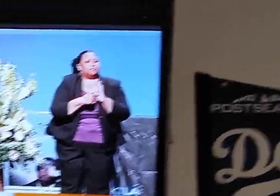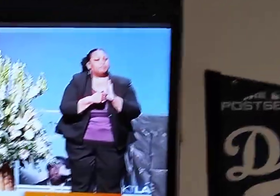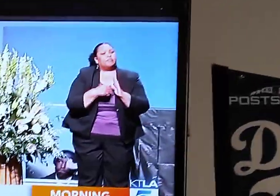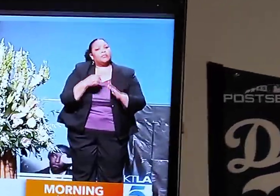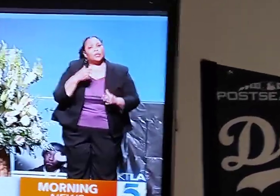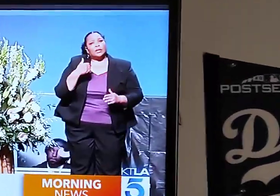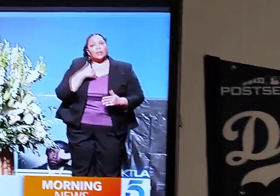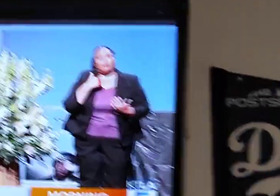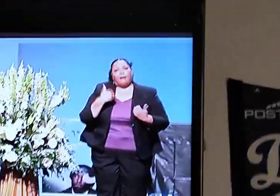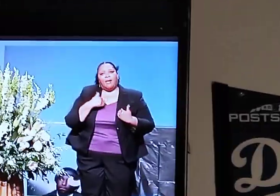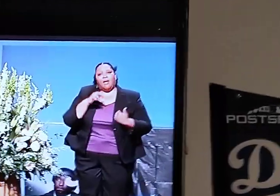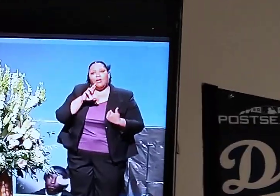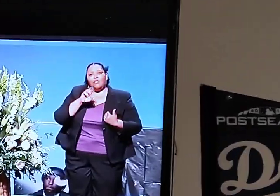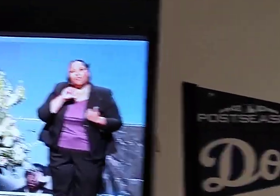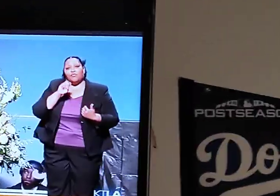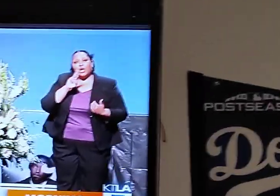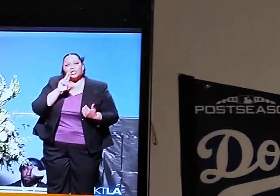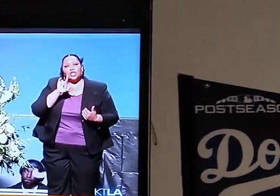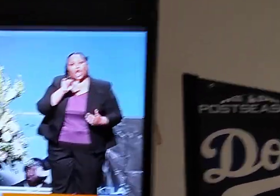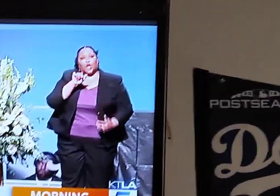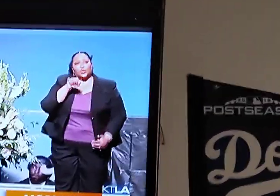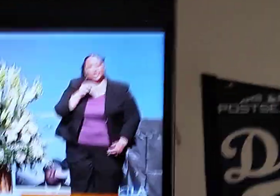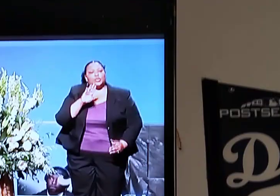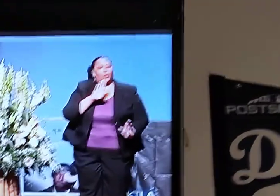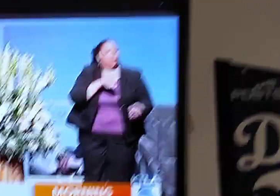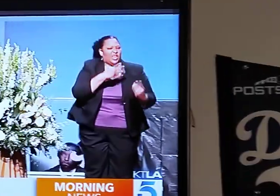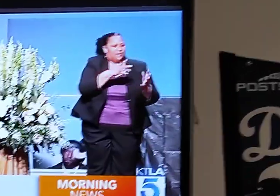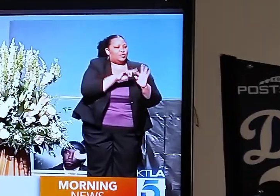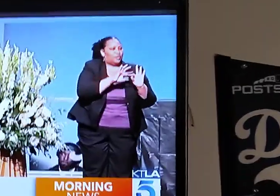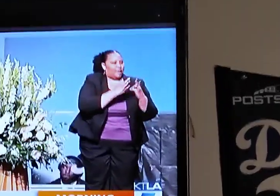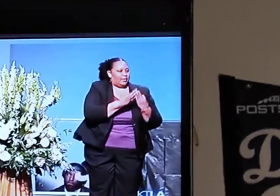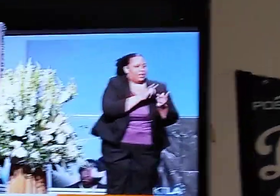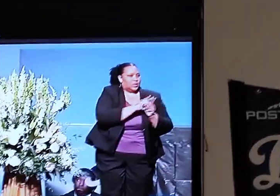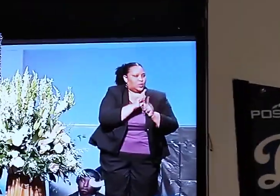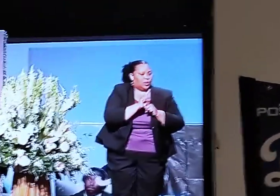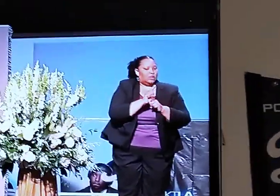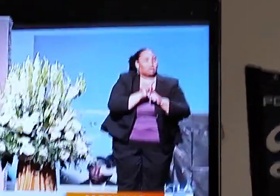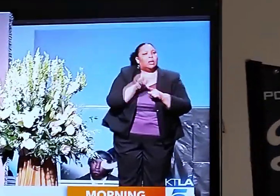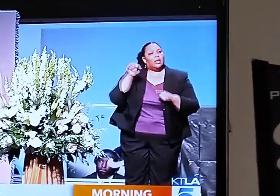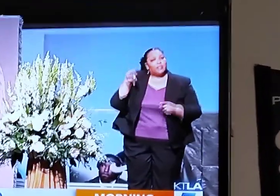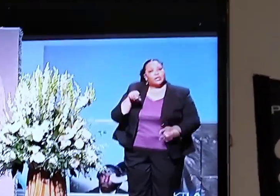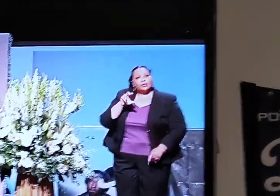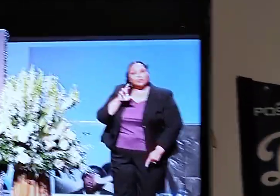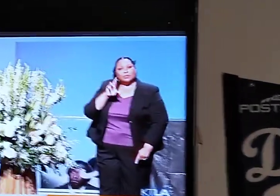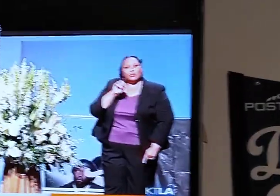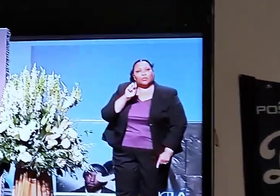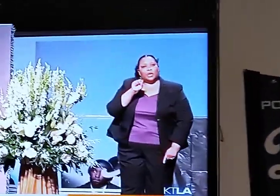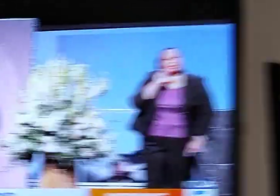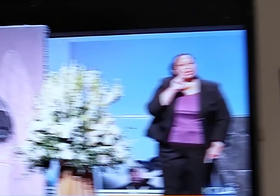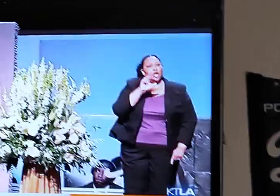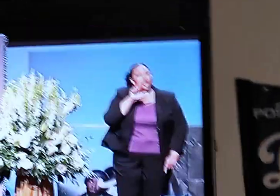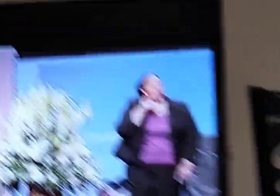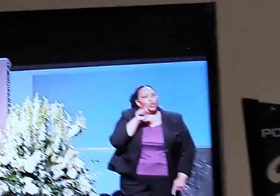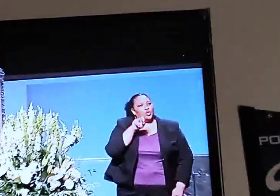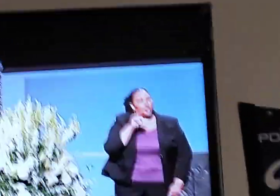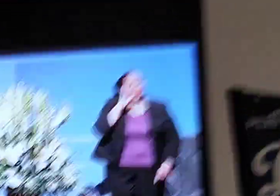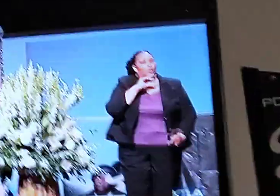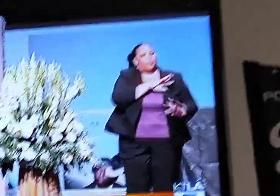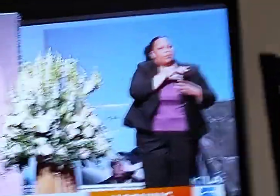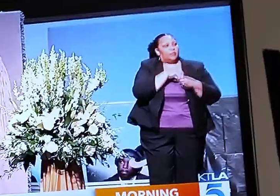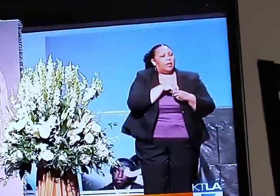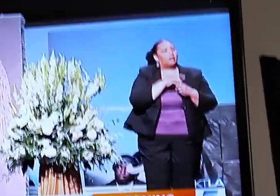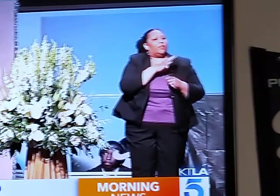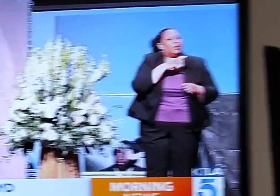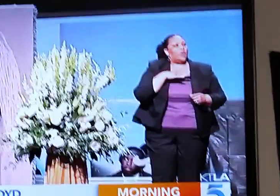And I have a resolution that will be presented to the family. And this resolution will become a part of the records of the